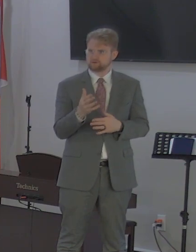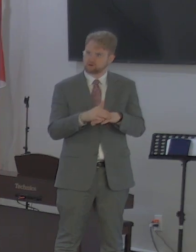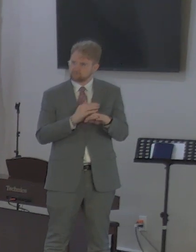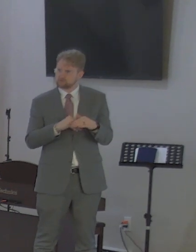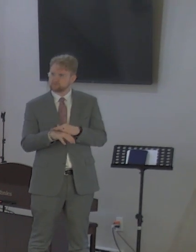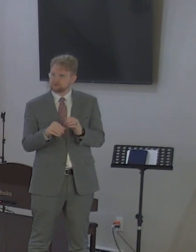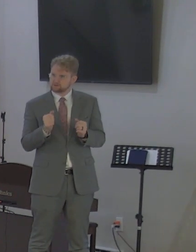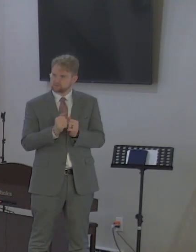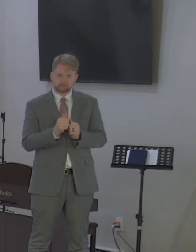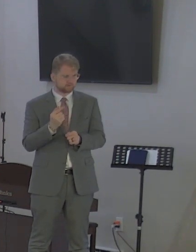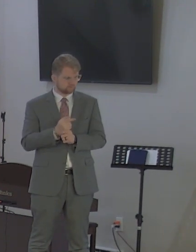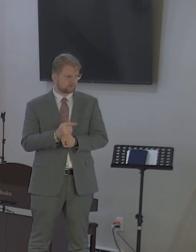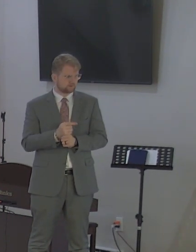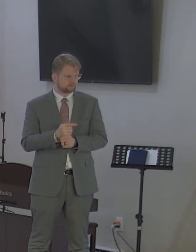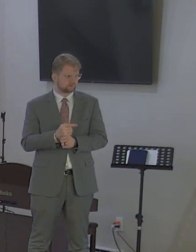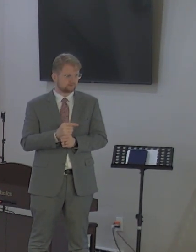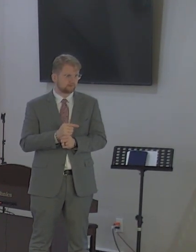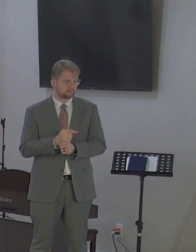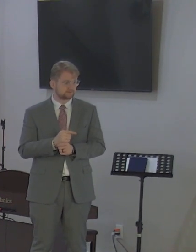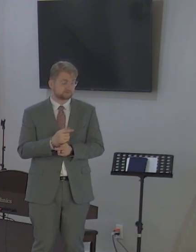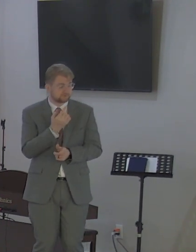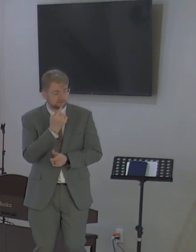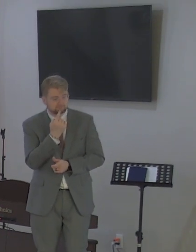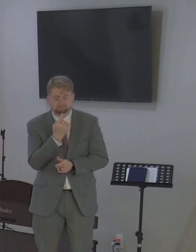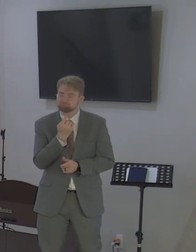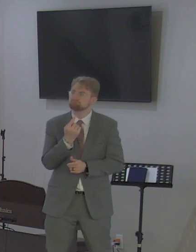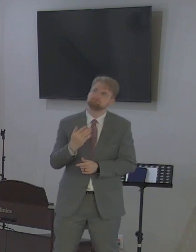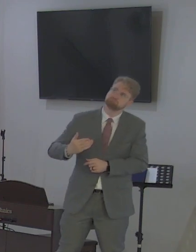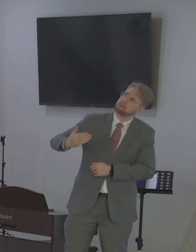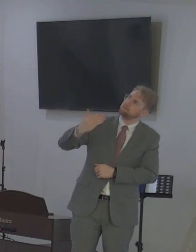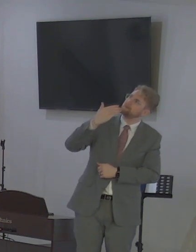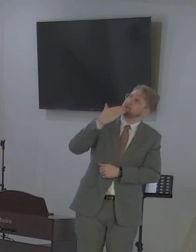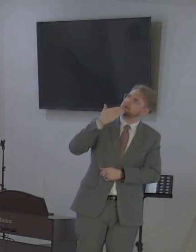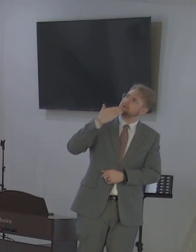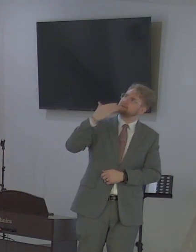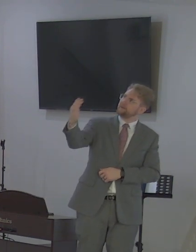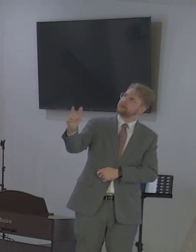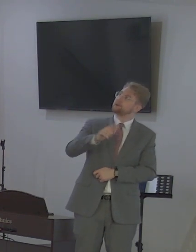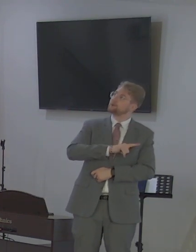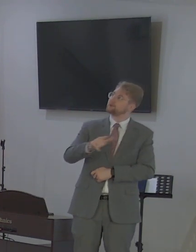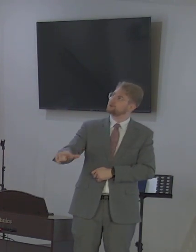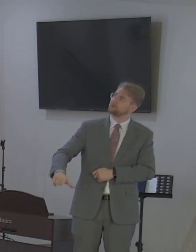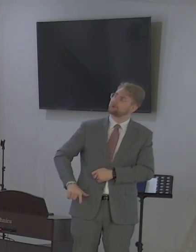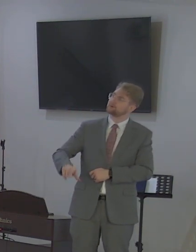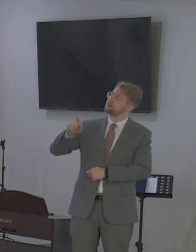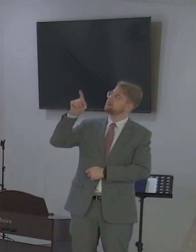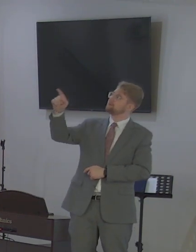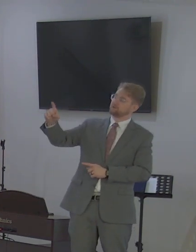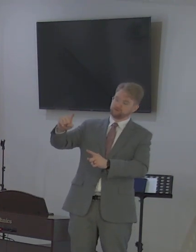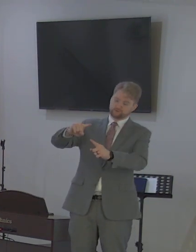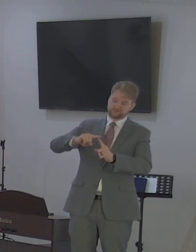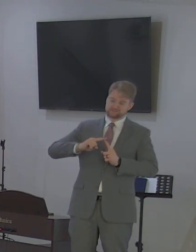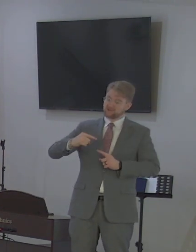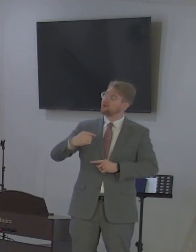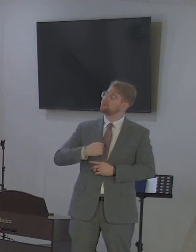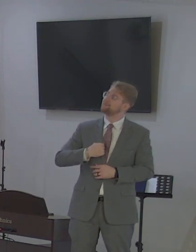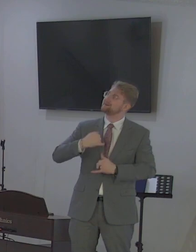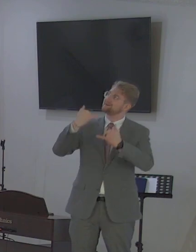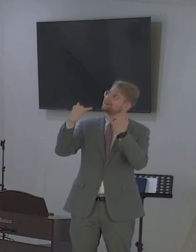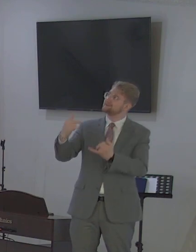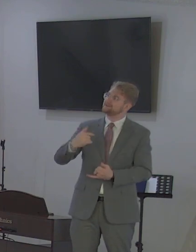say, whoo, thank you, Lord. You saved me, and now I get to serve and love my